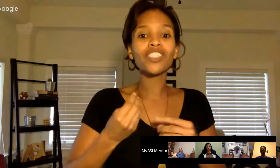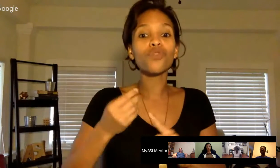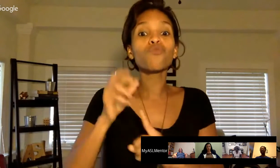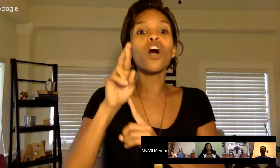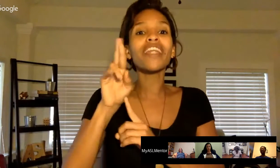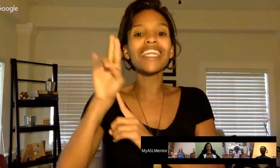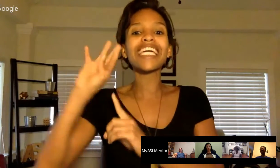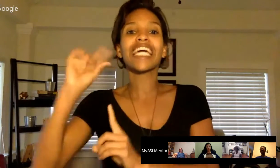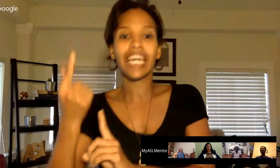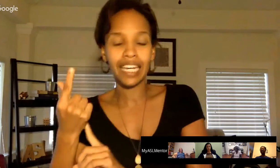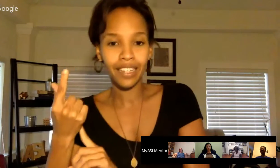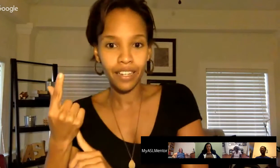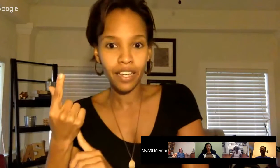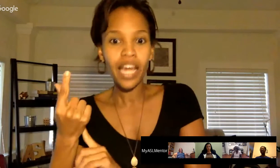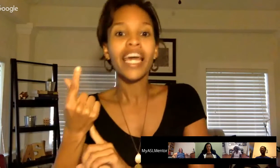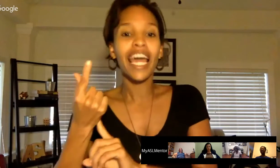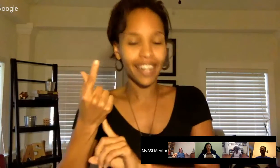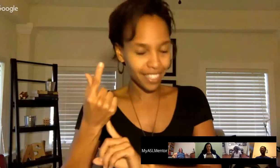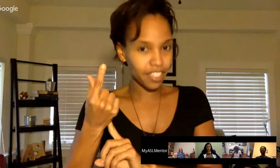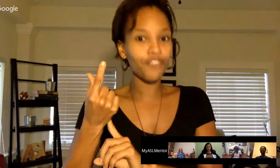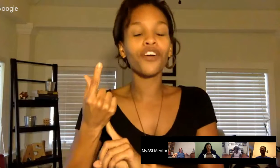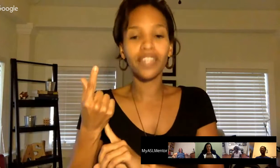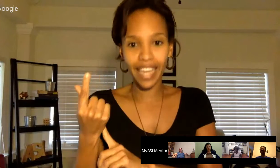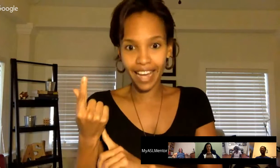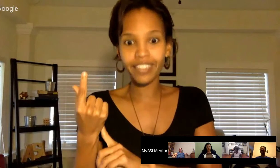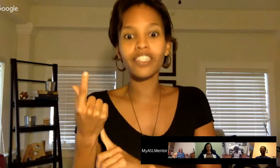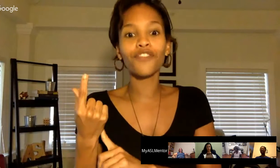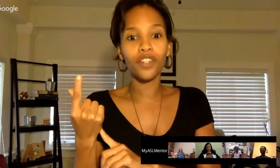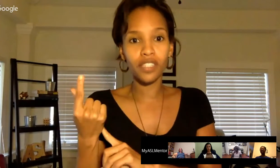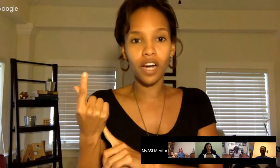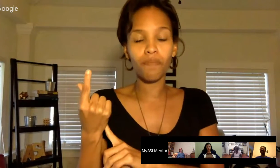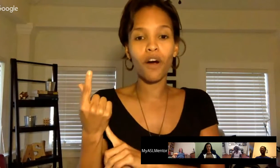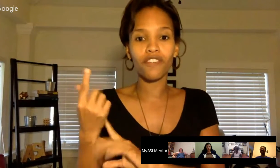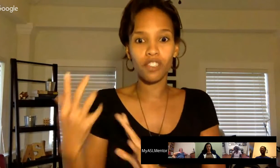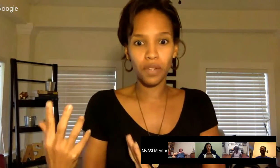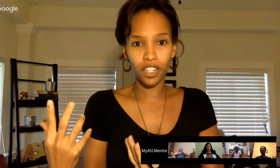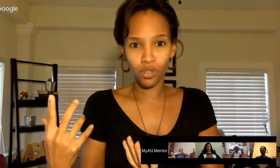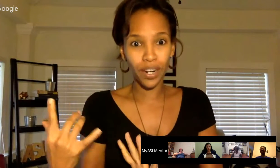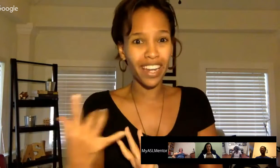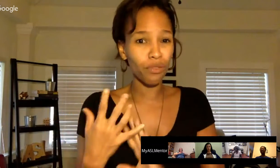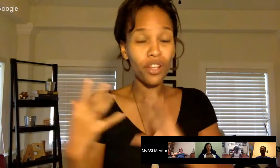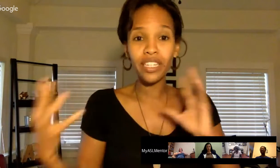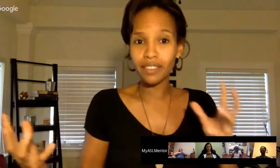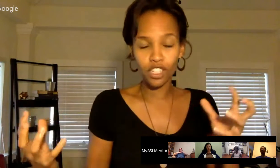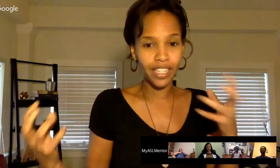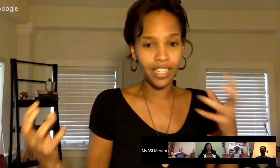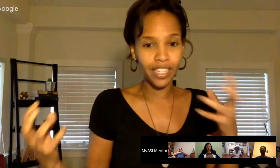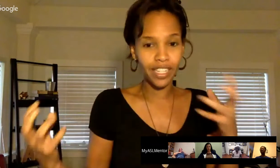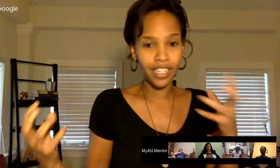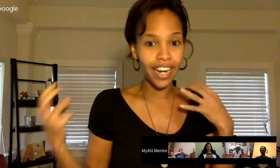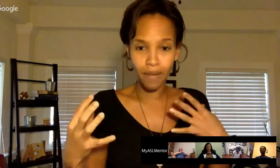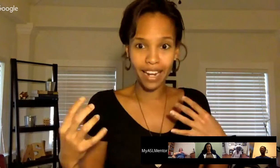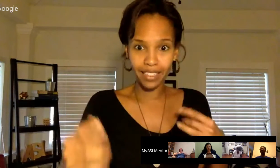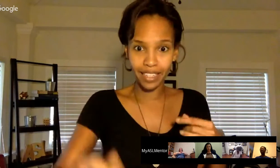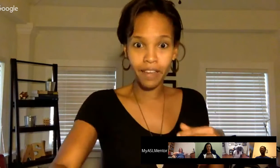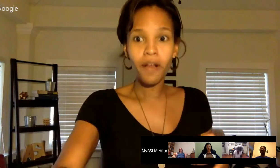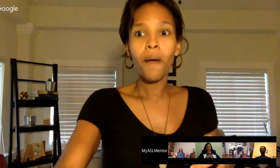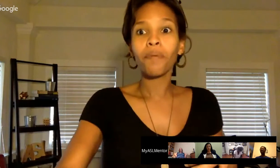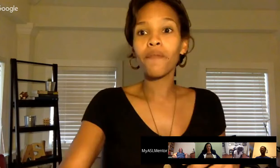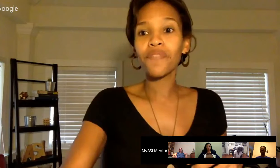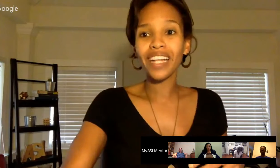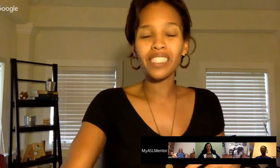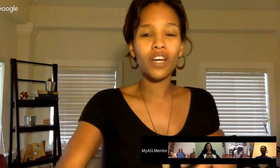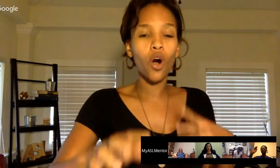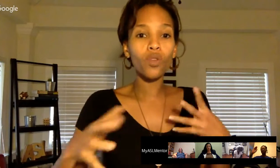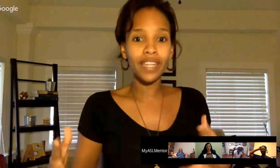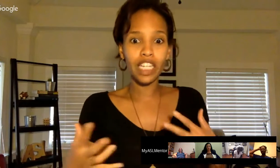So that's running, and that's a different, it's different part of speech. We're getting really technical grammatically,